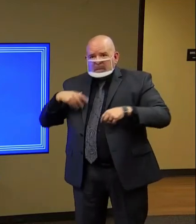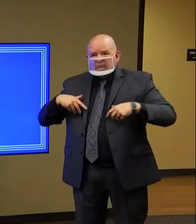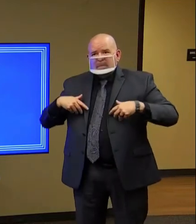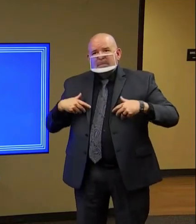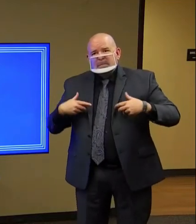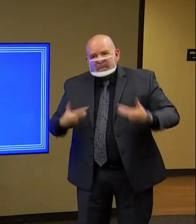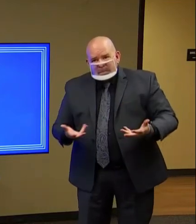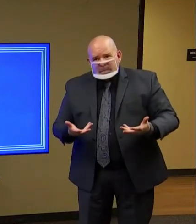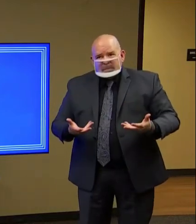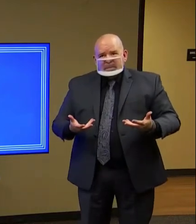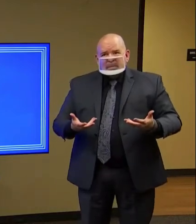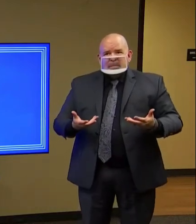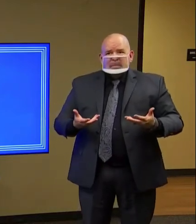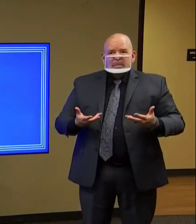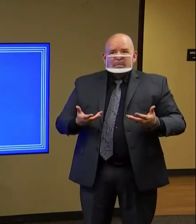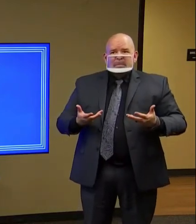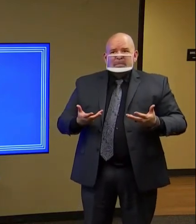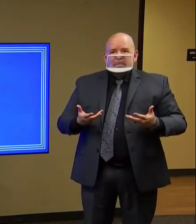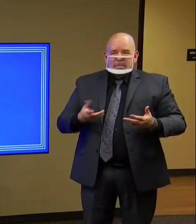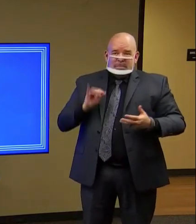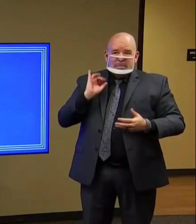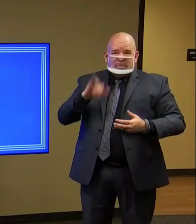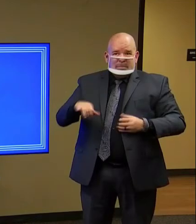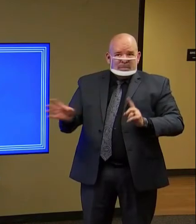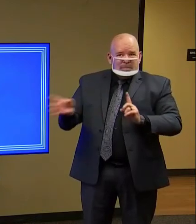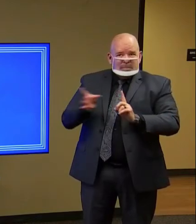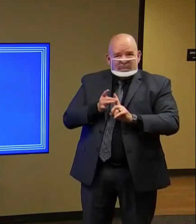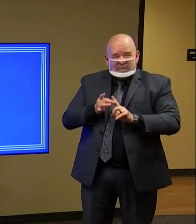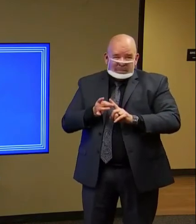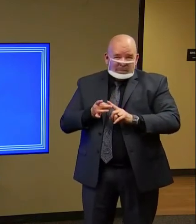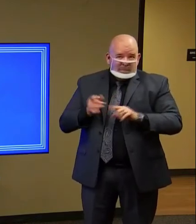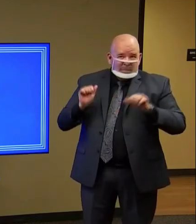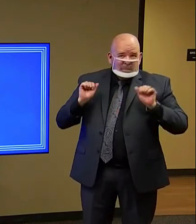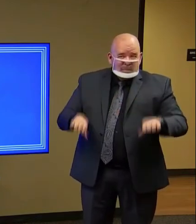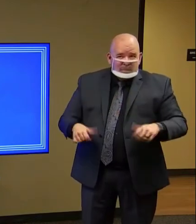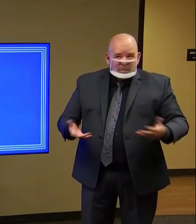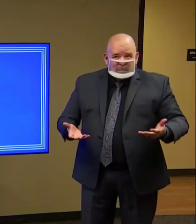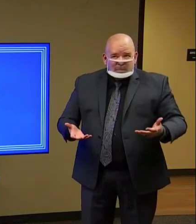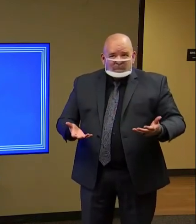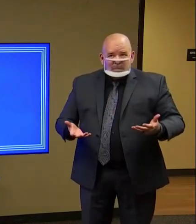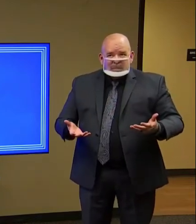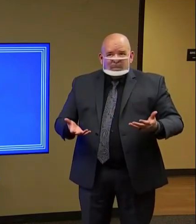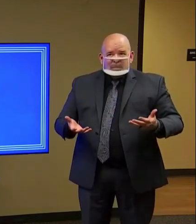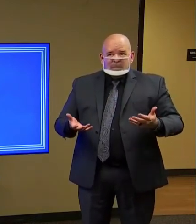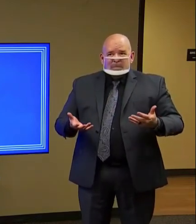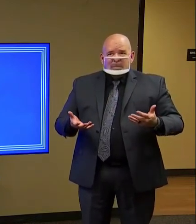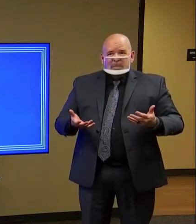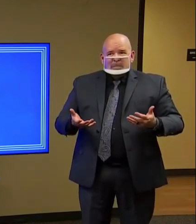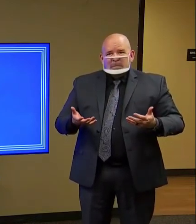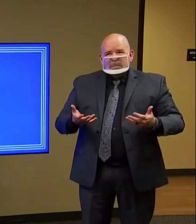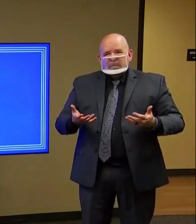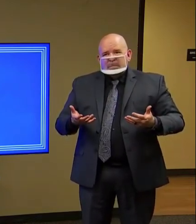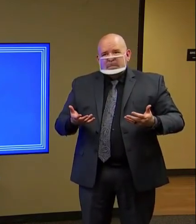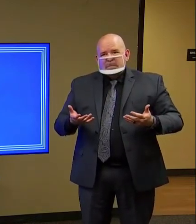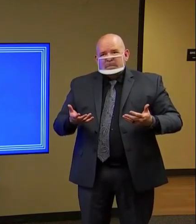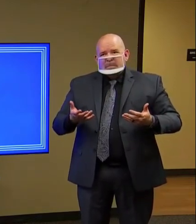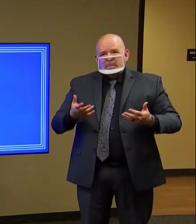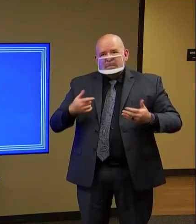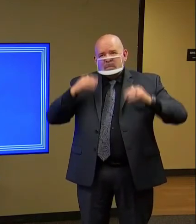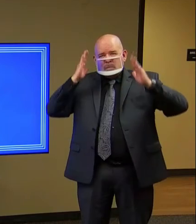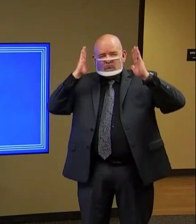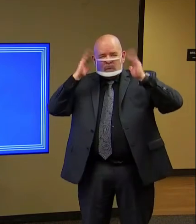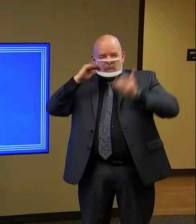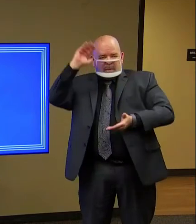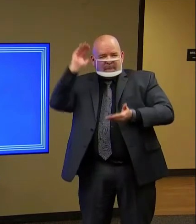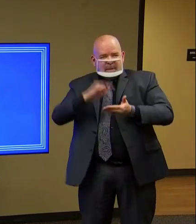activity decreased perhaps some more interactions that may have slowed down some of the transmission that way. Also, I mean, there was some